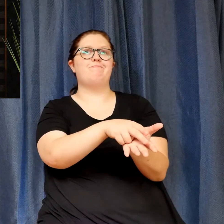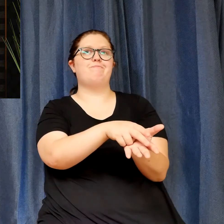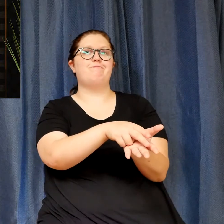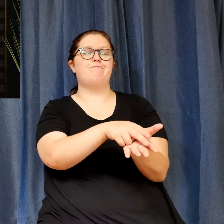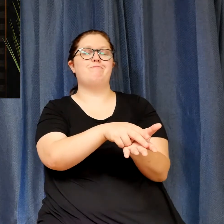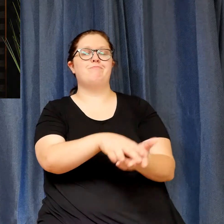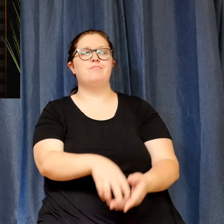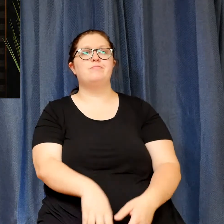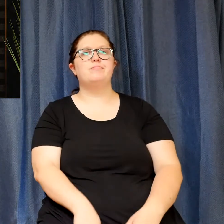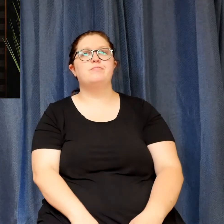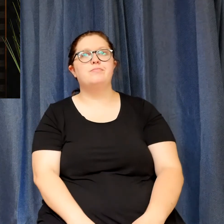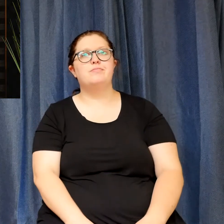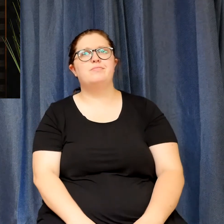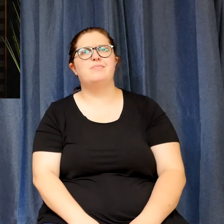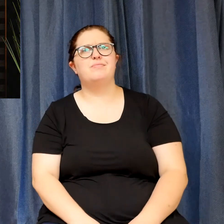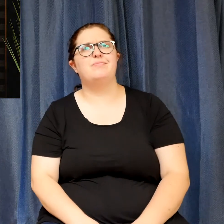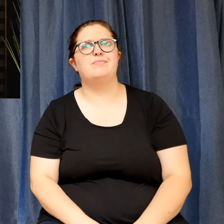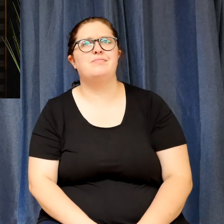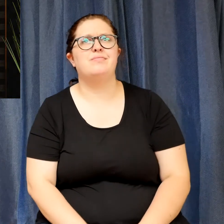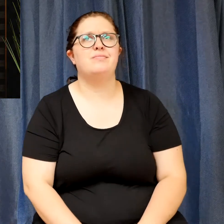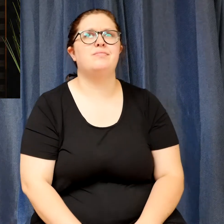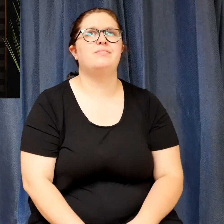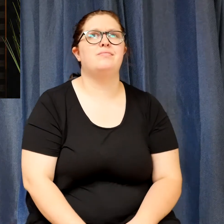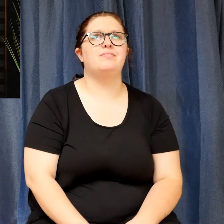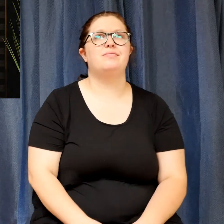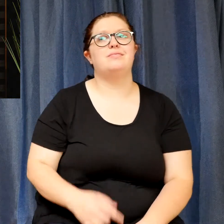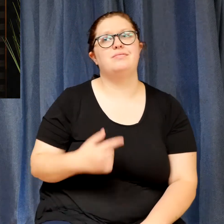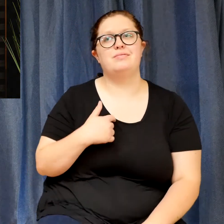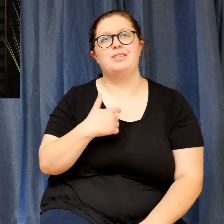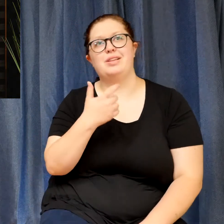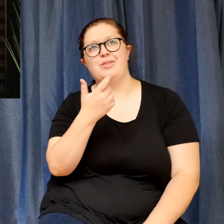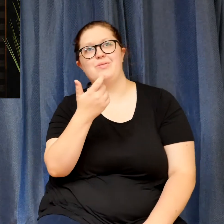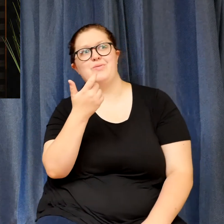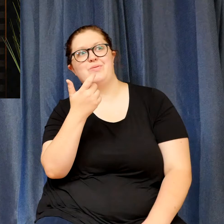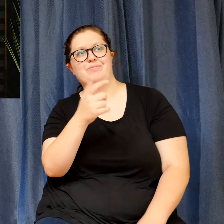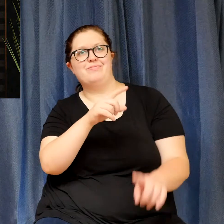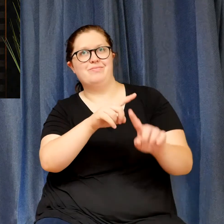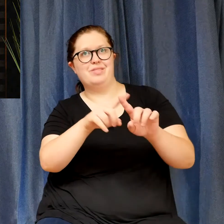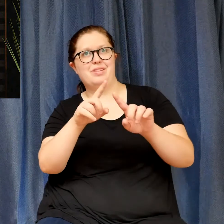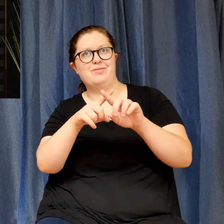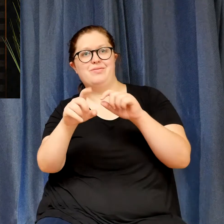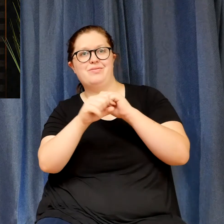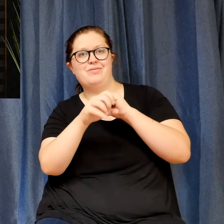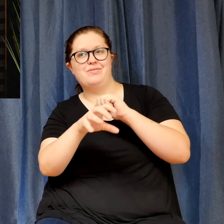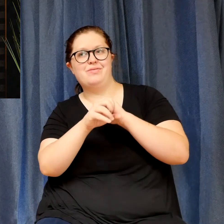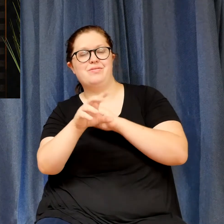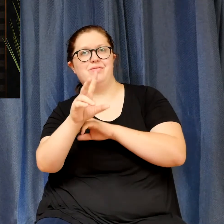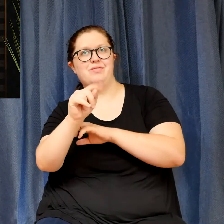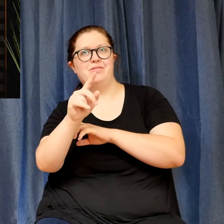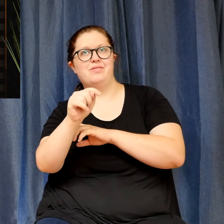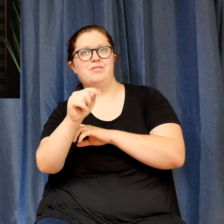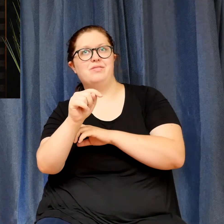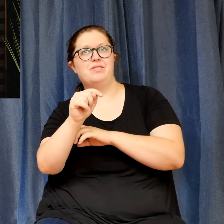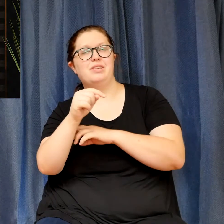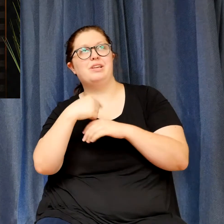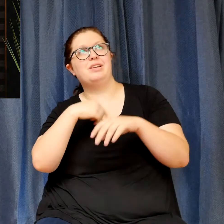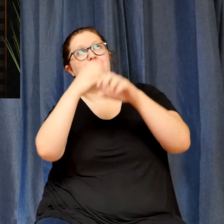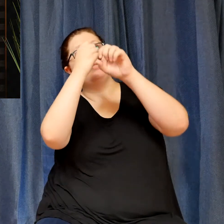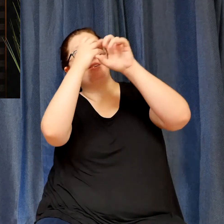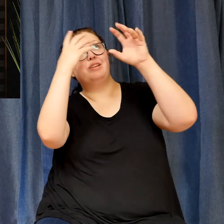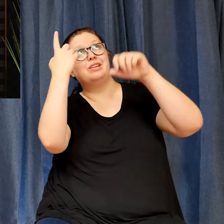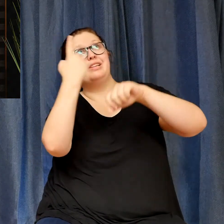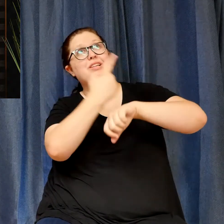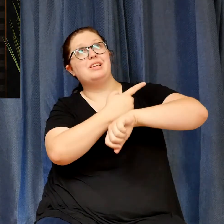bed. Not only did I watch food commercials on the television, envisioning the day I would